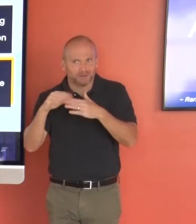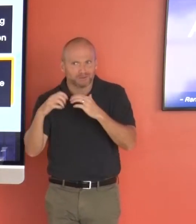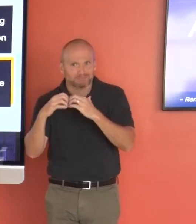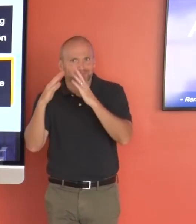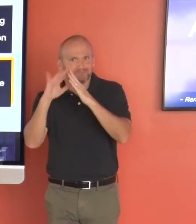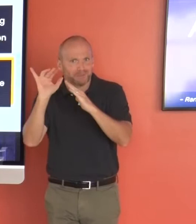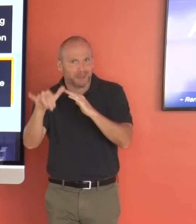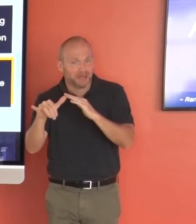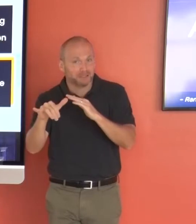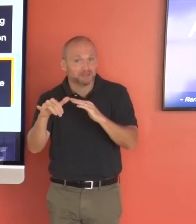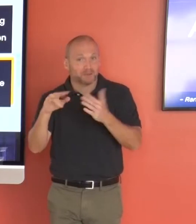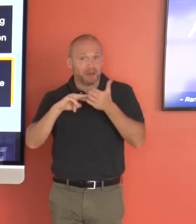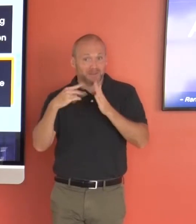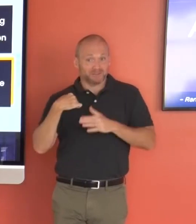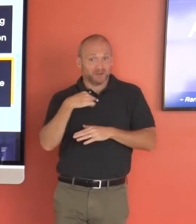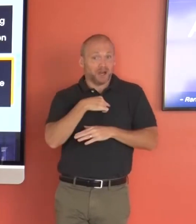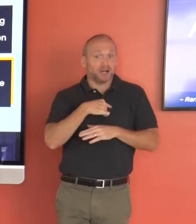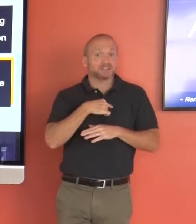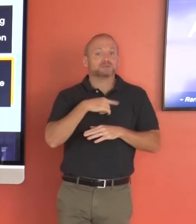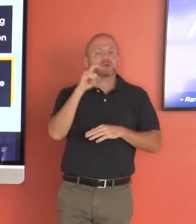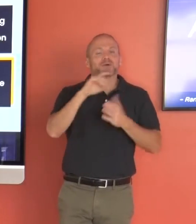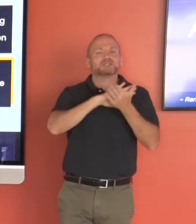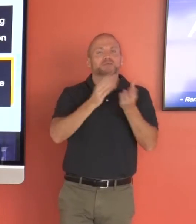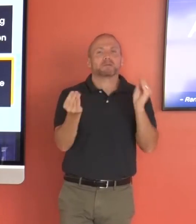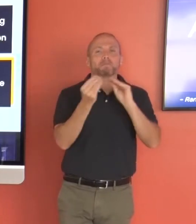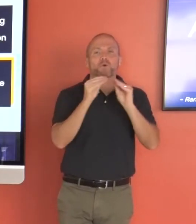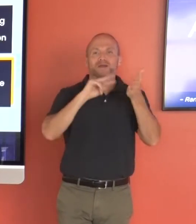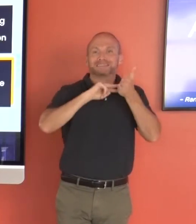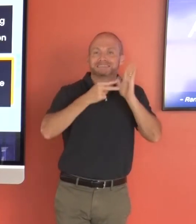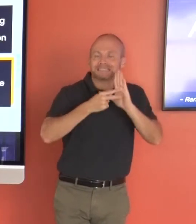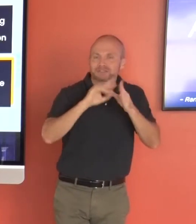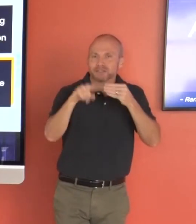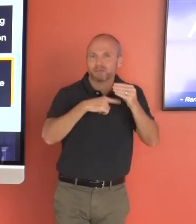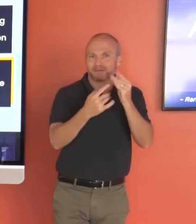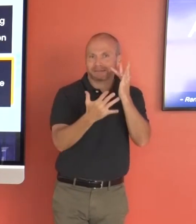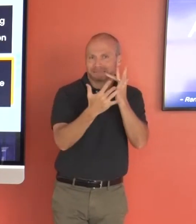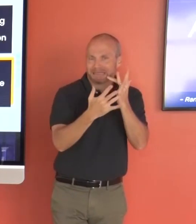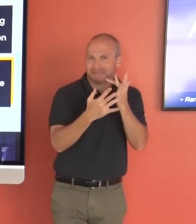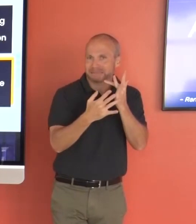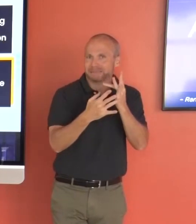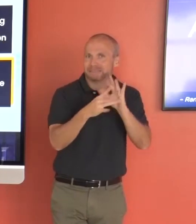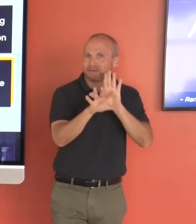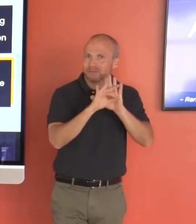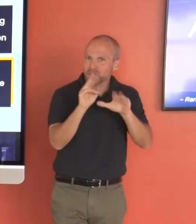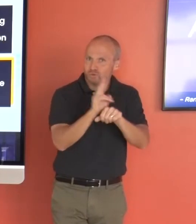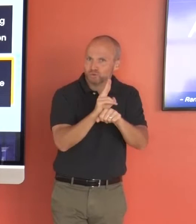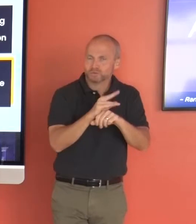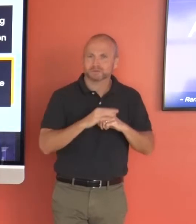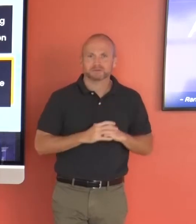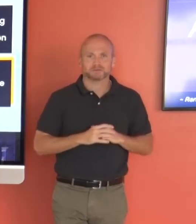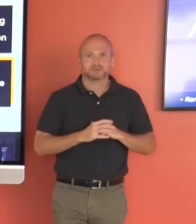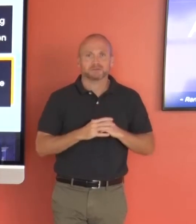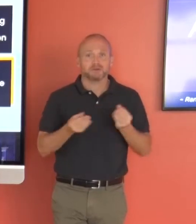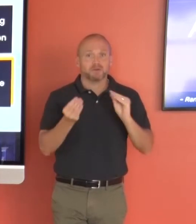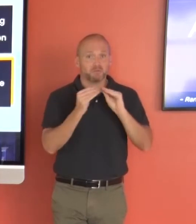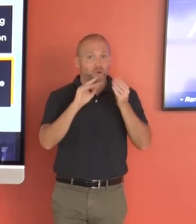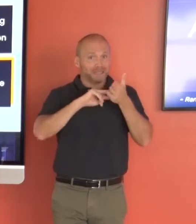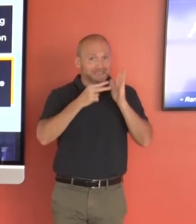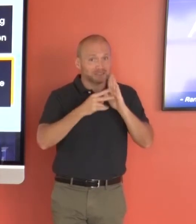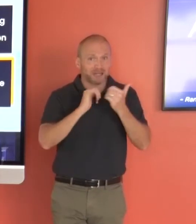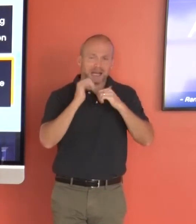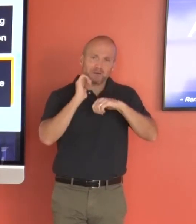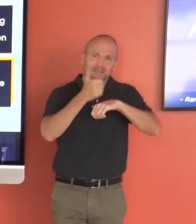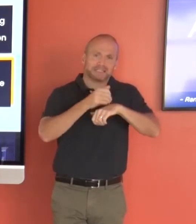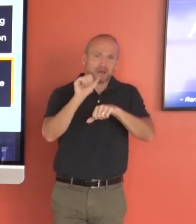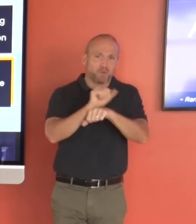means we have to be more intentional about the technology that we utilize and leverage. more intentional about how we develop workflows, how